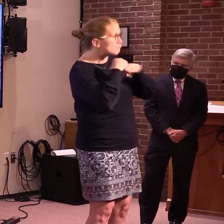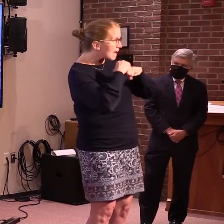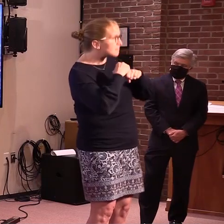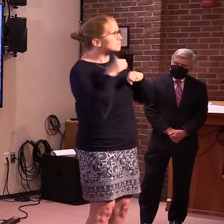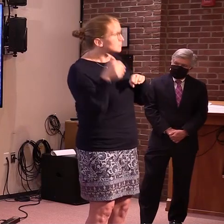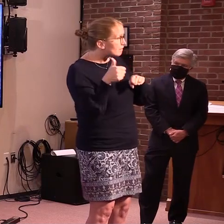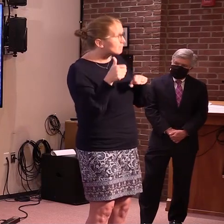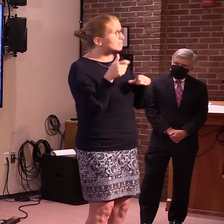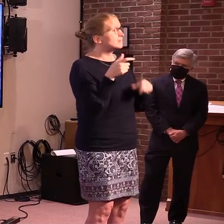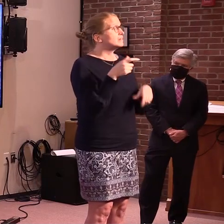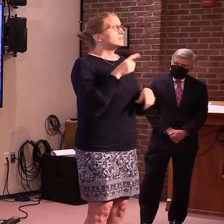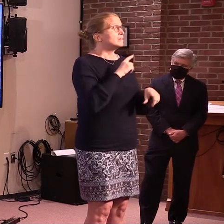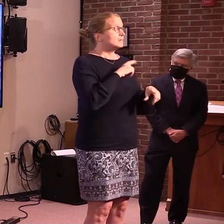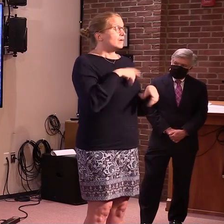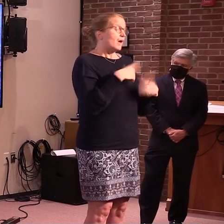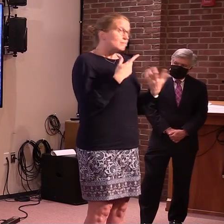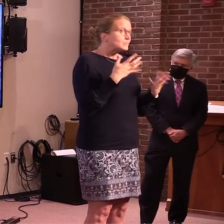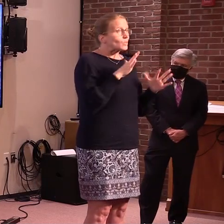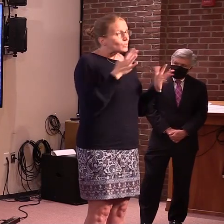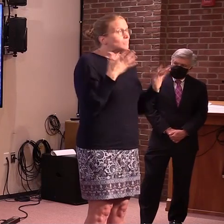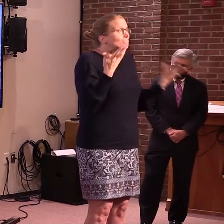worn by the employees.